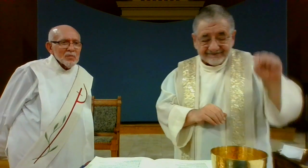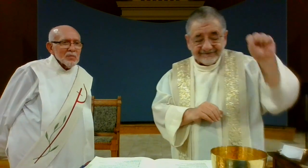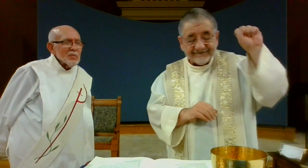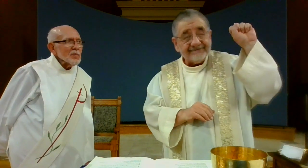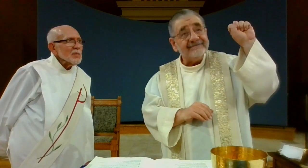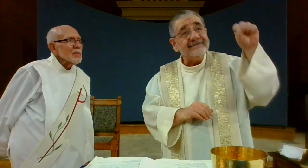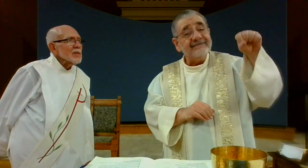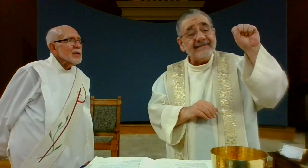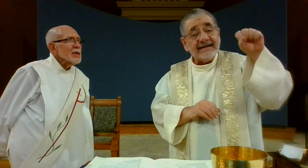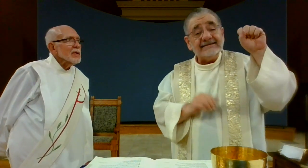Amen.